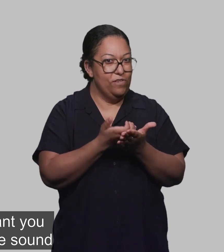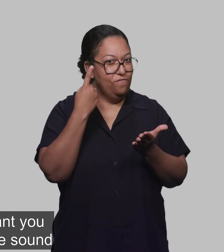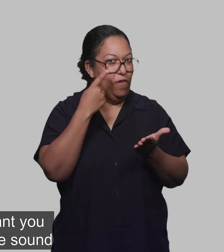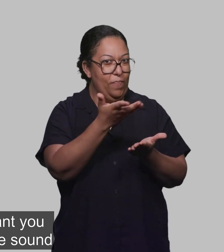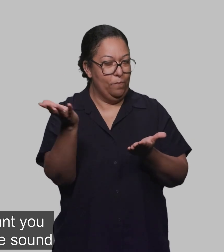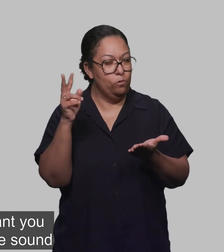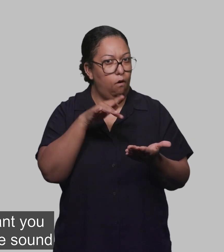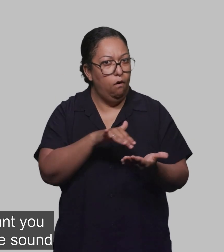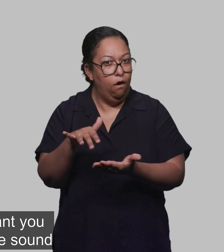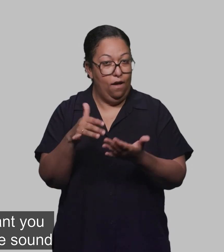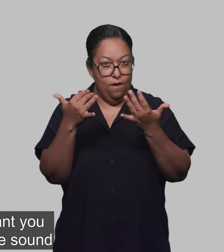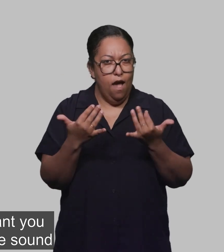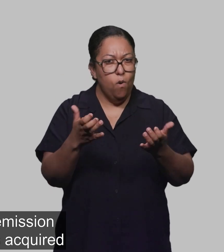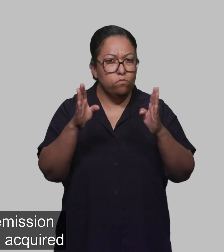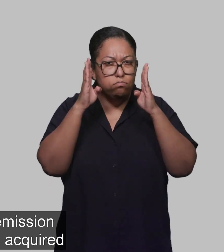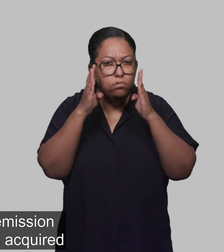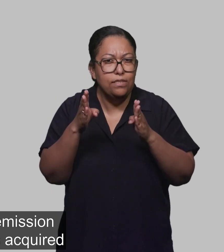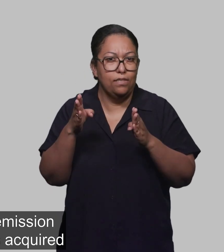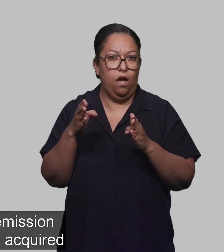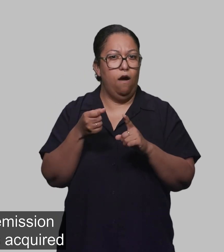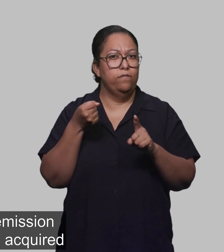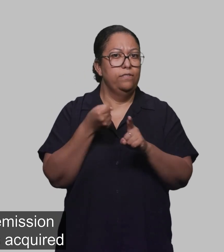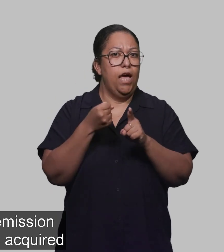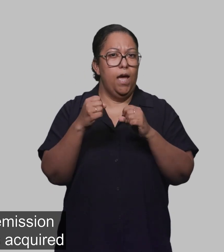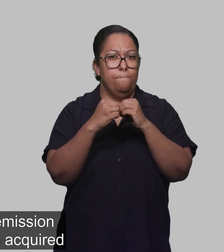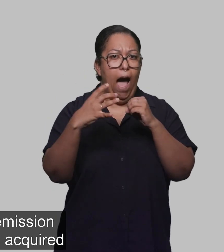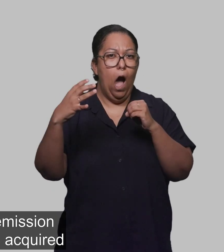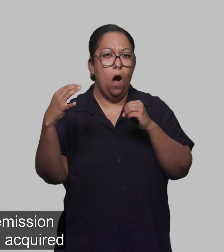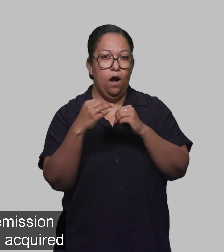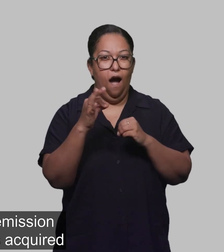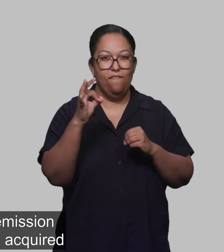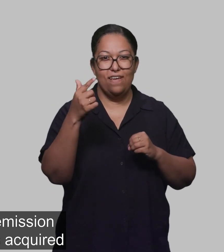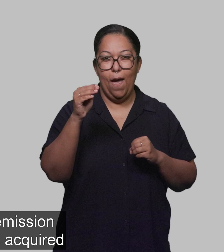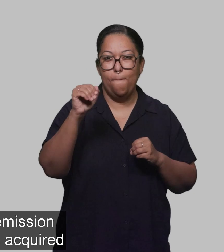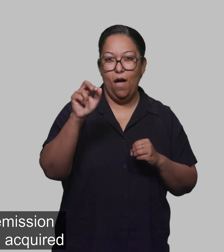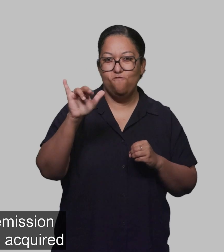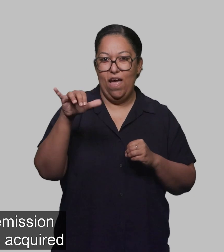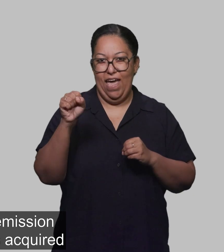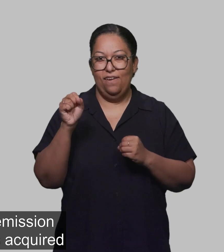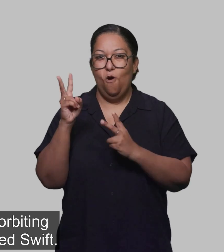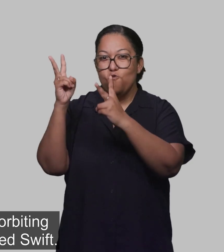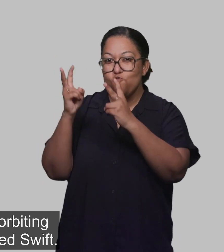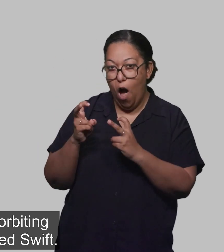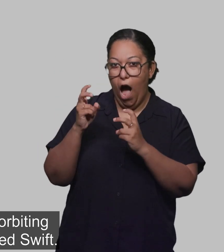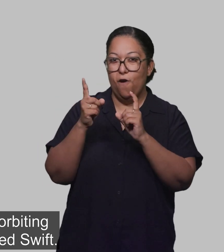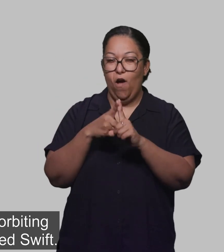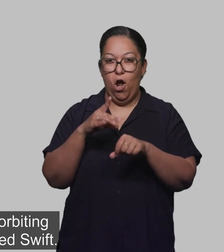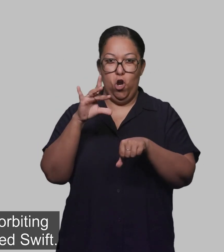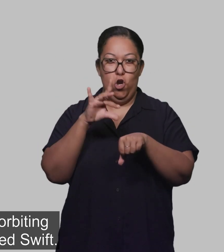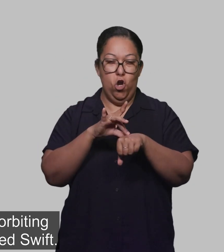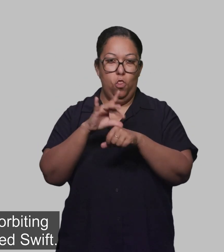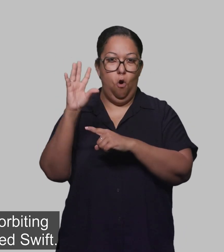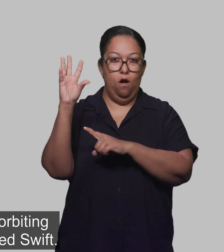I want you to listen to the sound of a sudden emission of gamma rays acquired by an Earth